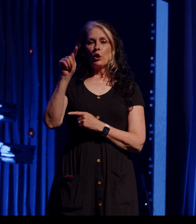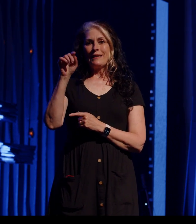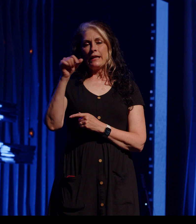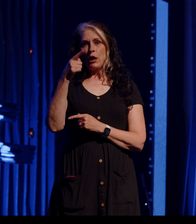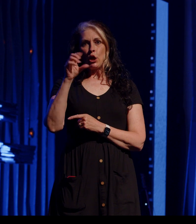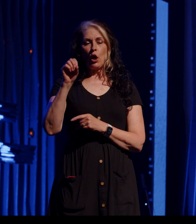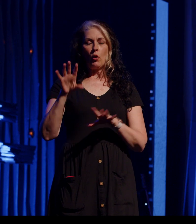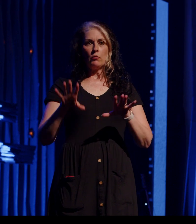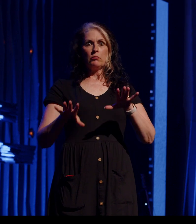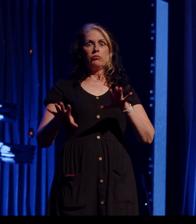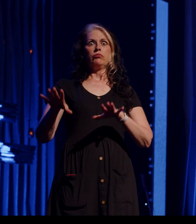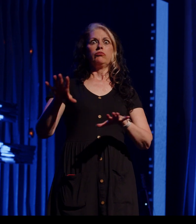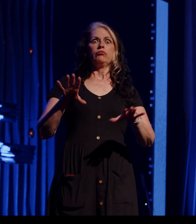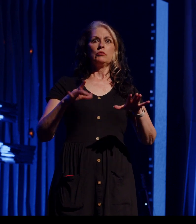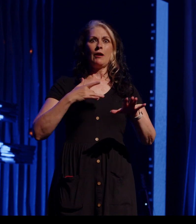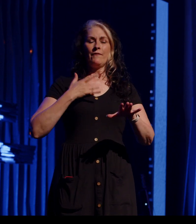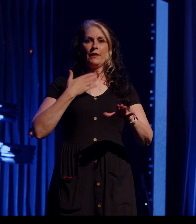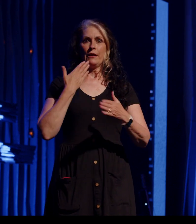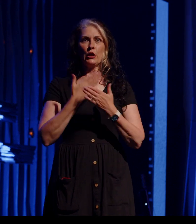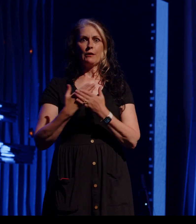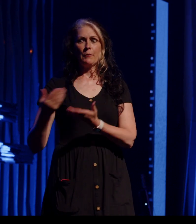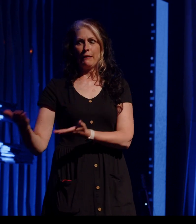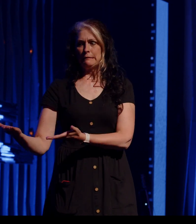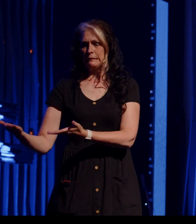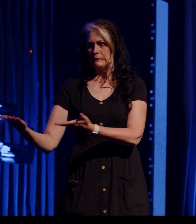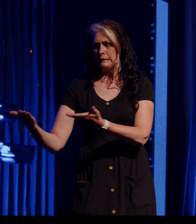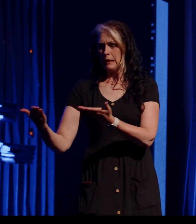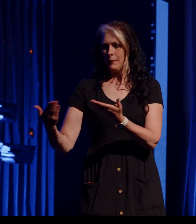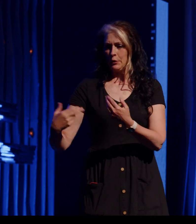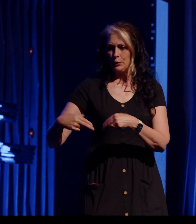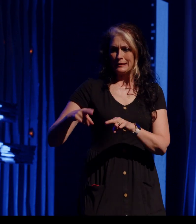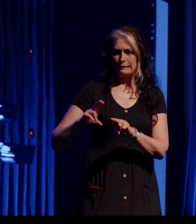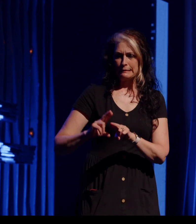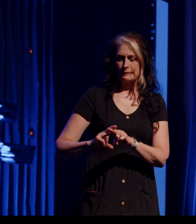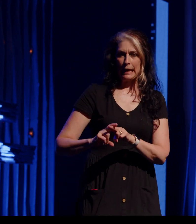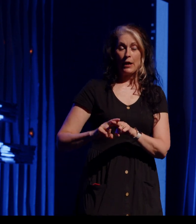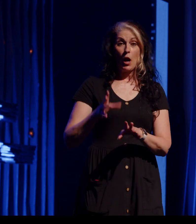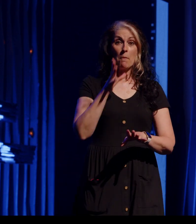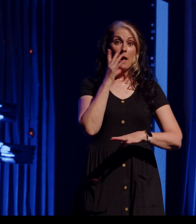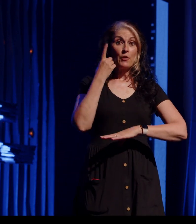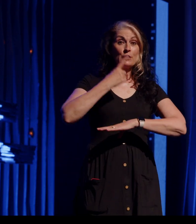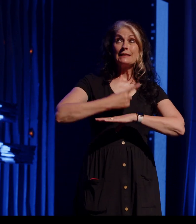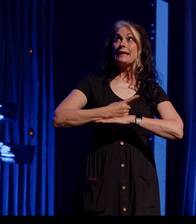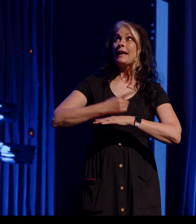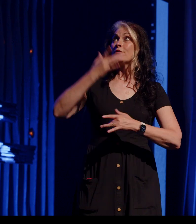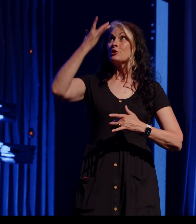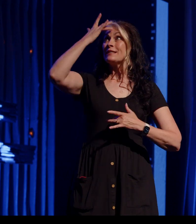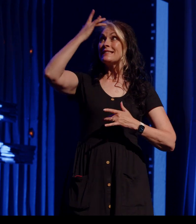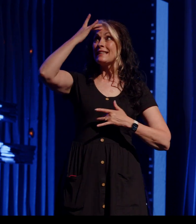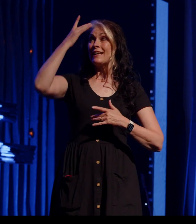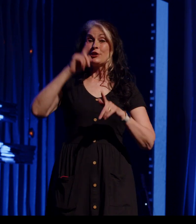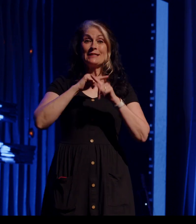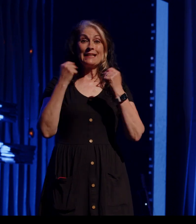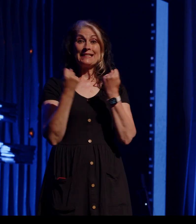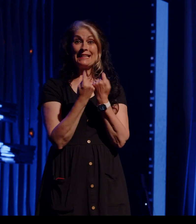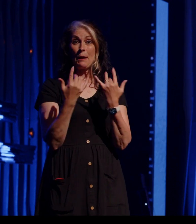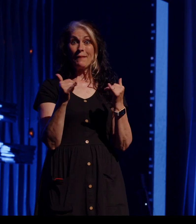today. I need to get you to the chair. Even on Mother's Day when she's sick, she's a team